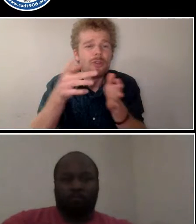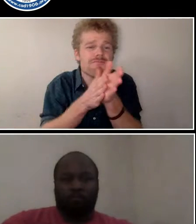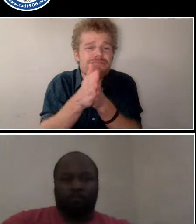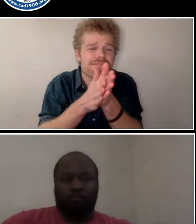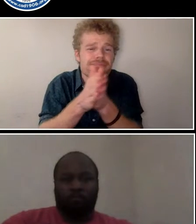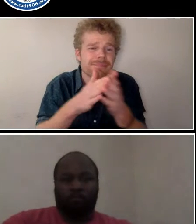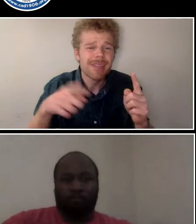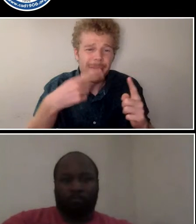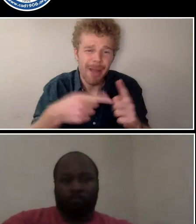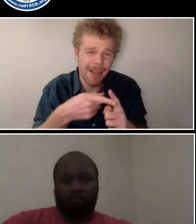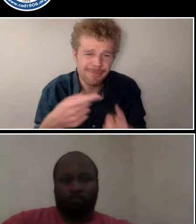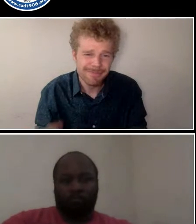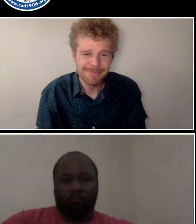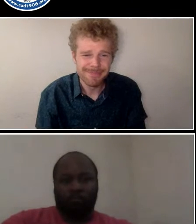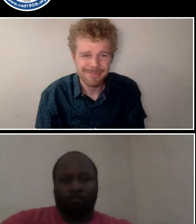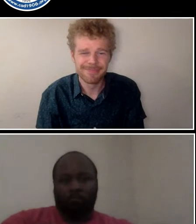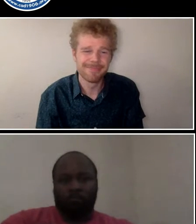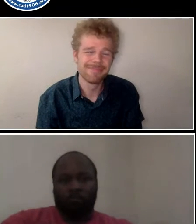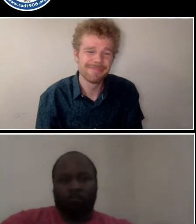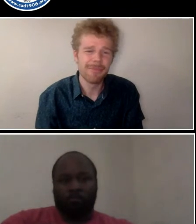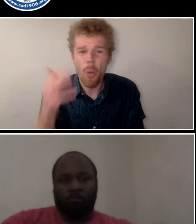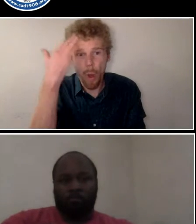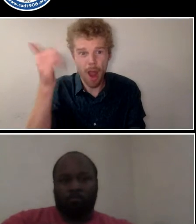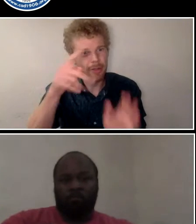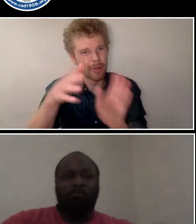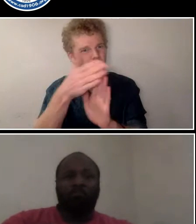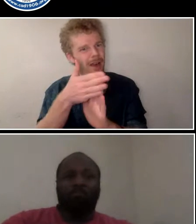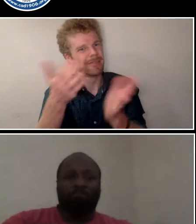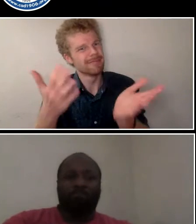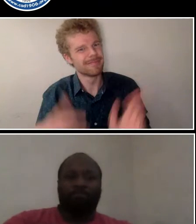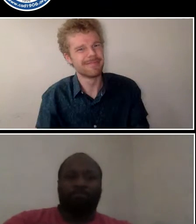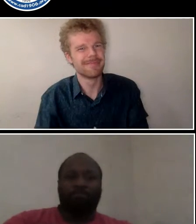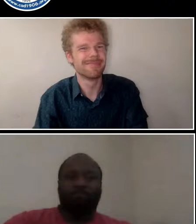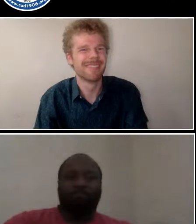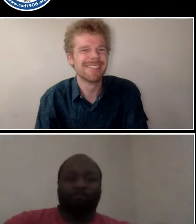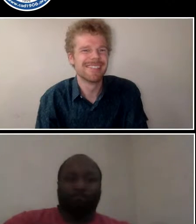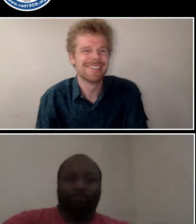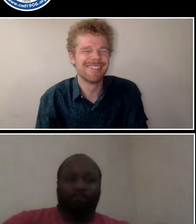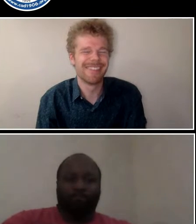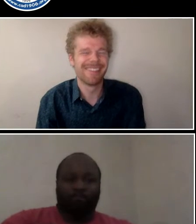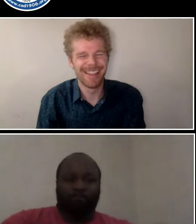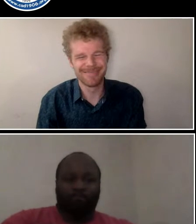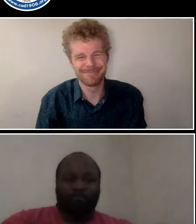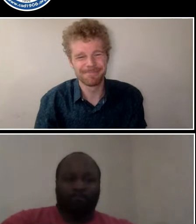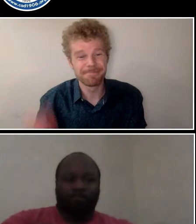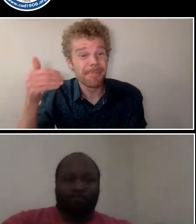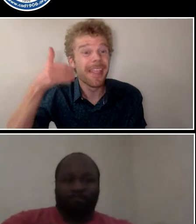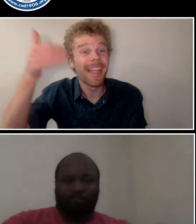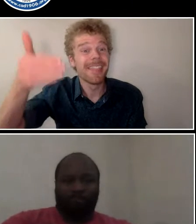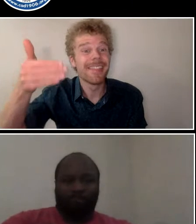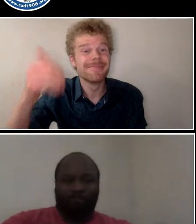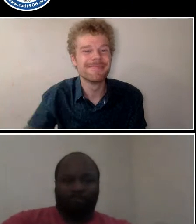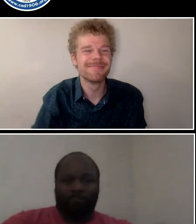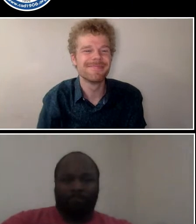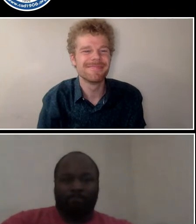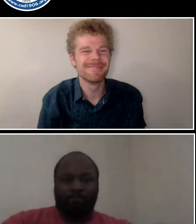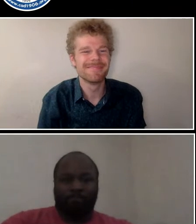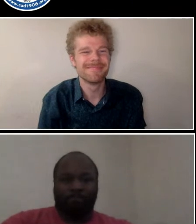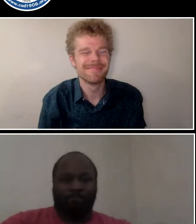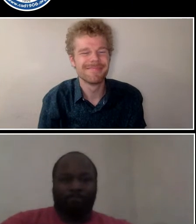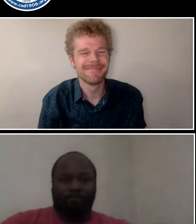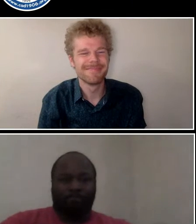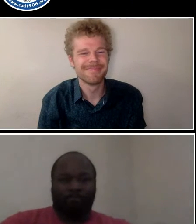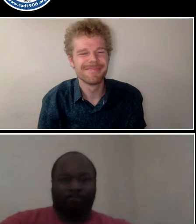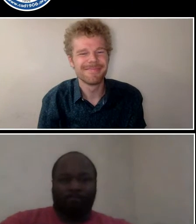looks like. You can add as much information as you want. You can add a photo about yourself. It's basically an opportunity for people to get to know who you